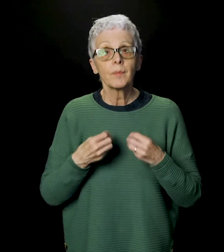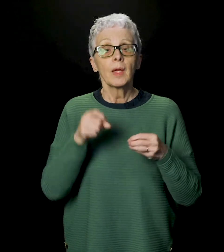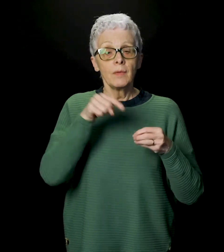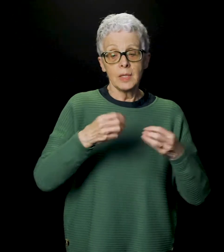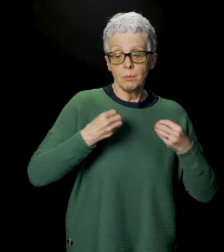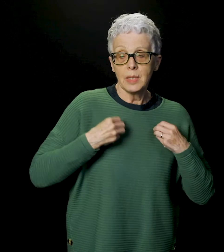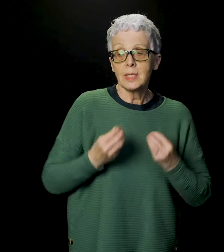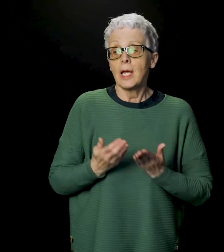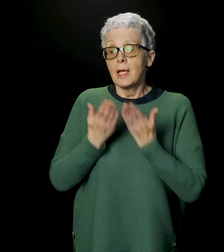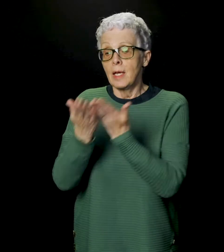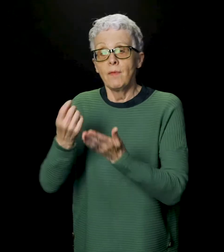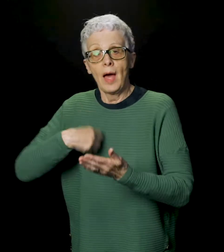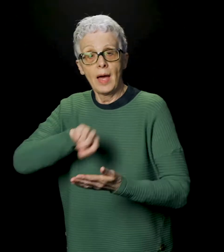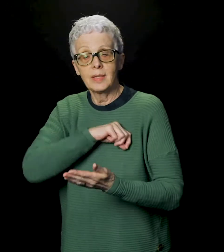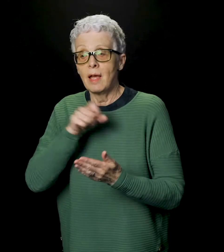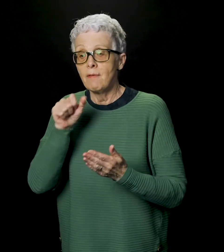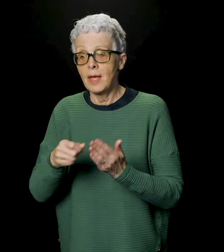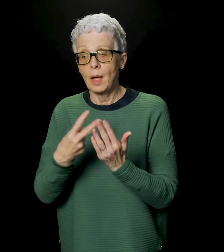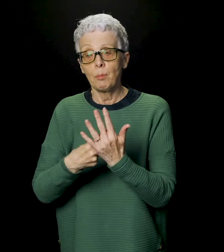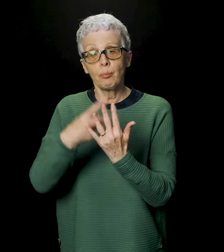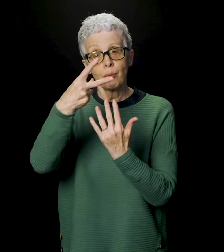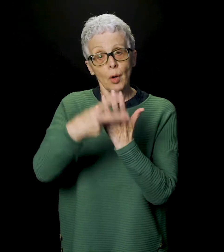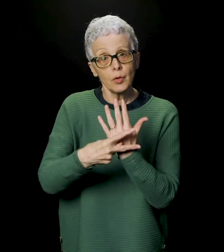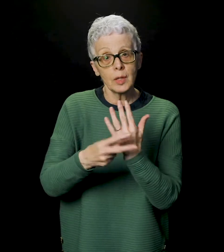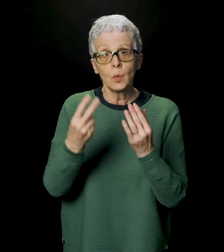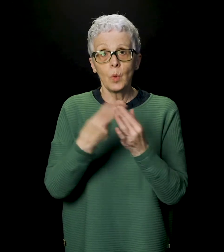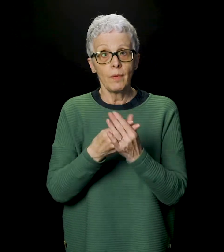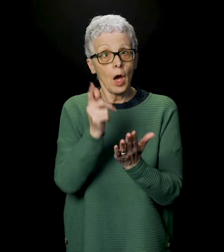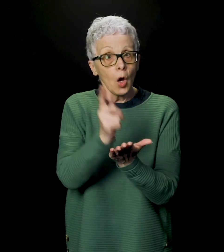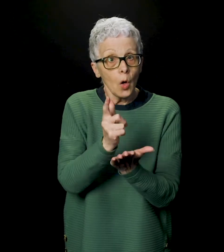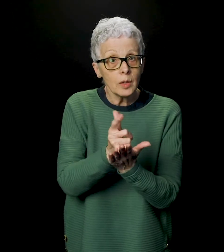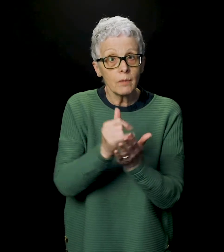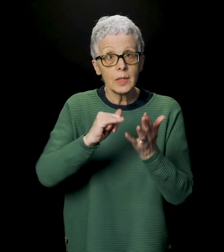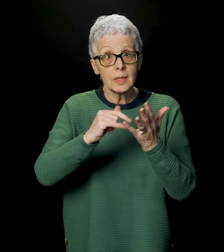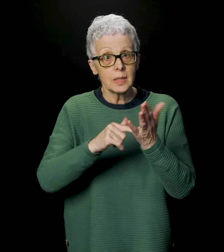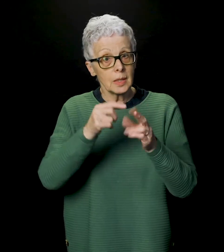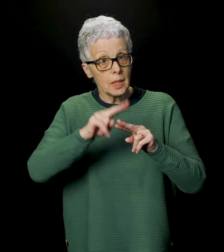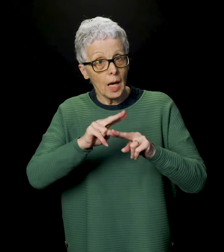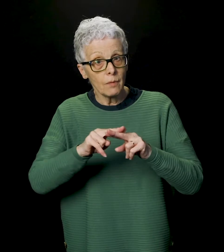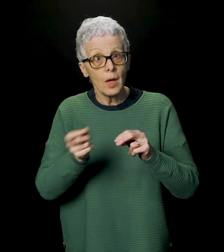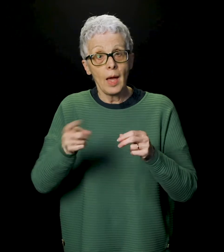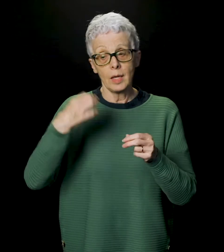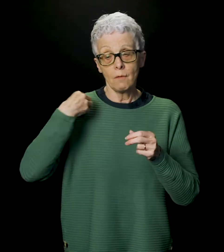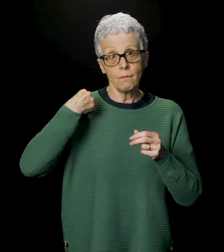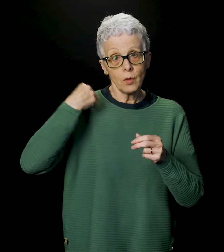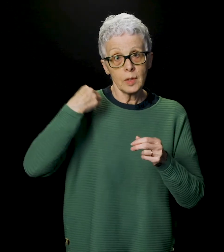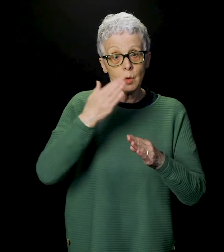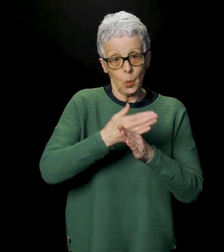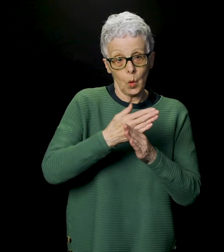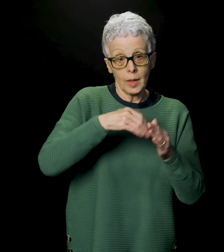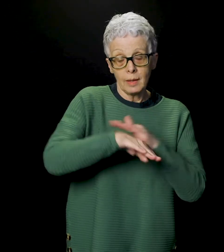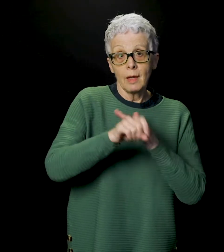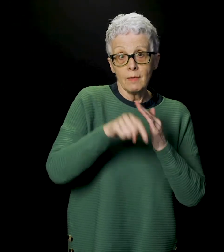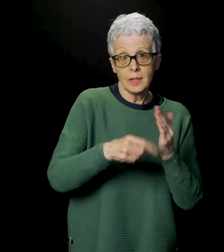their projects to us in Sydney with quite a lot of staff and volunteers working in those projects, and that's been a